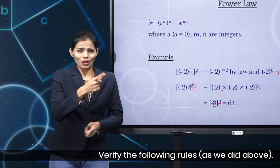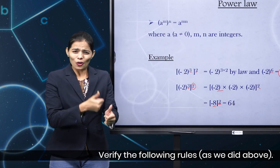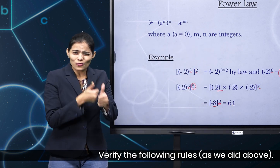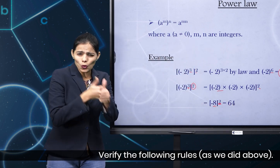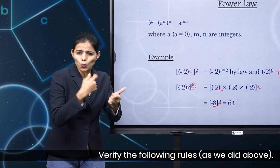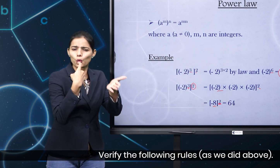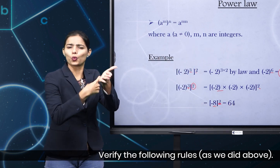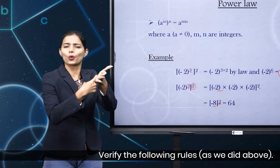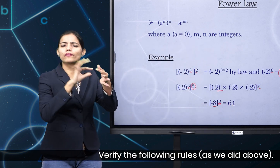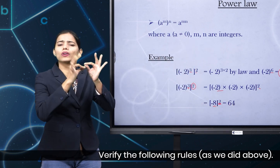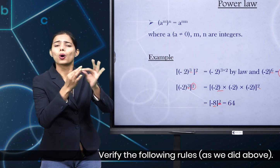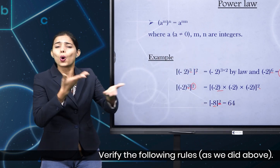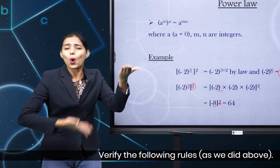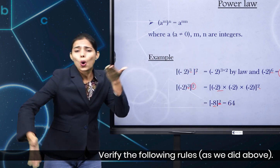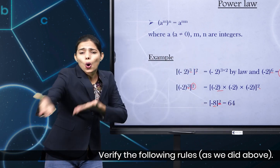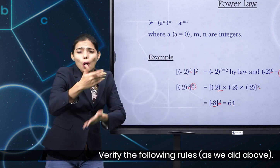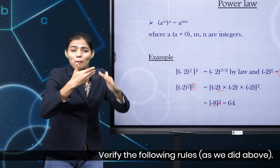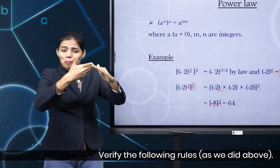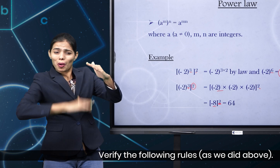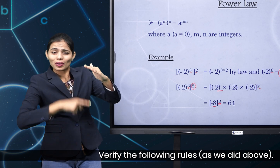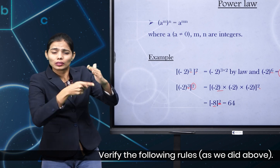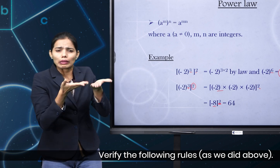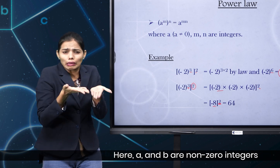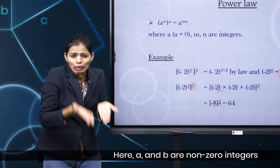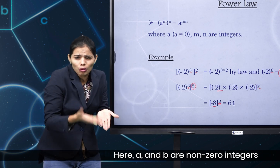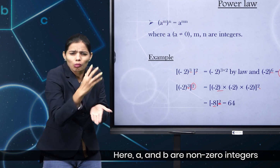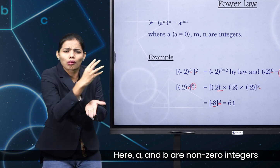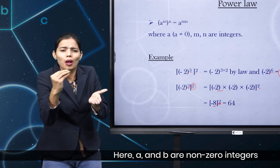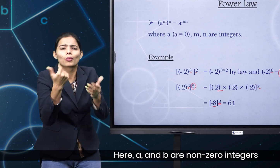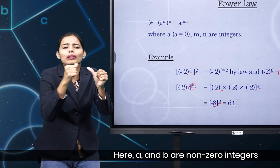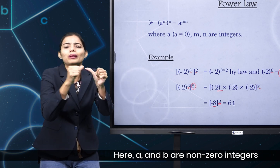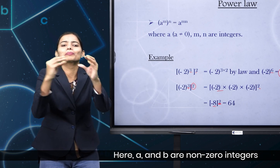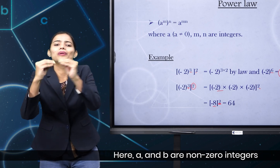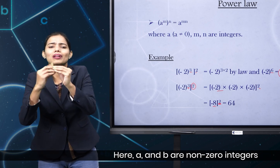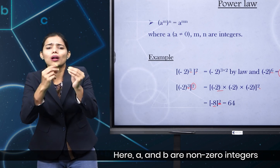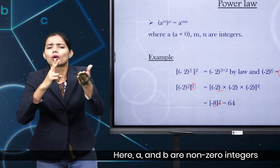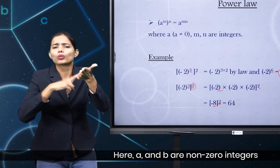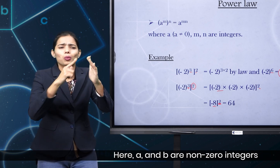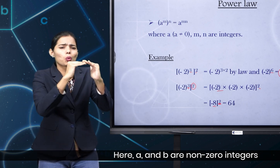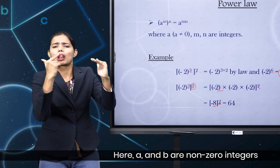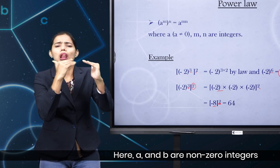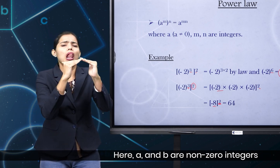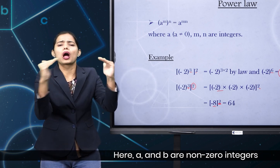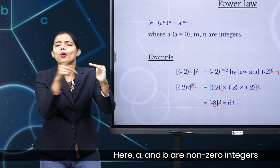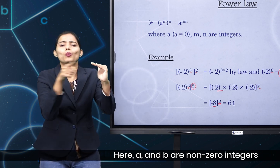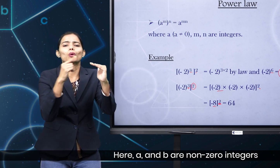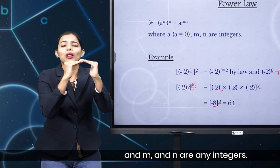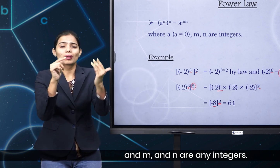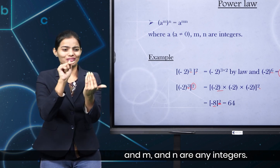Verify the following rules as we did above. Here, a and b are non-zero integers and